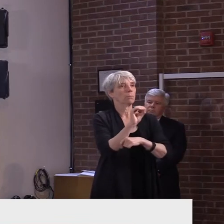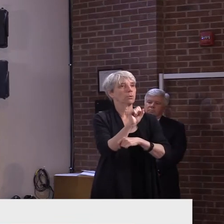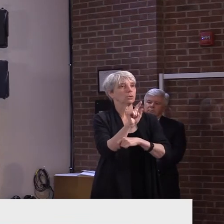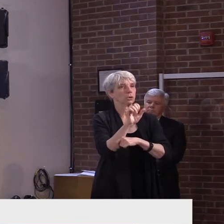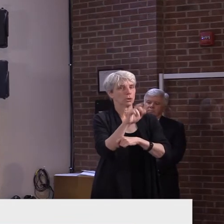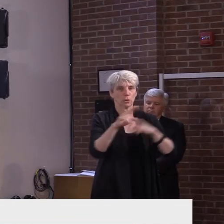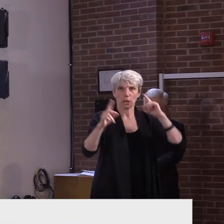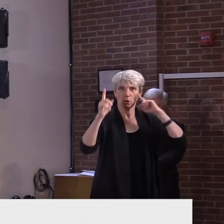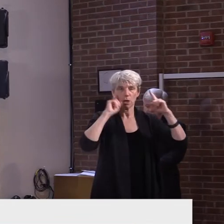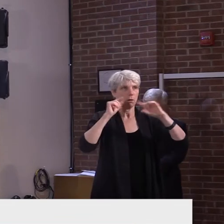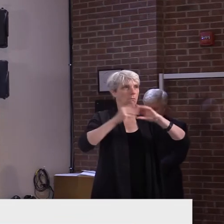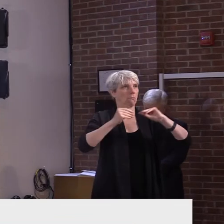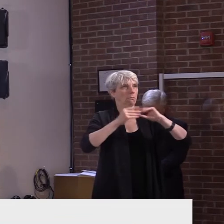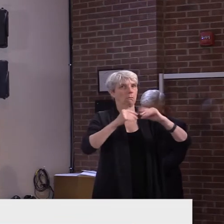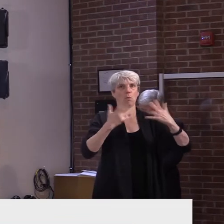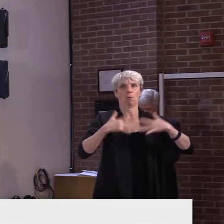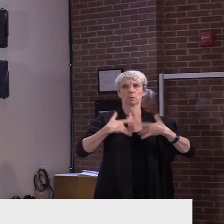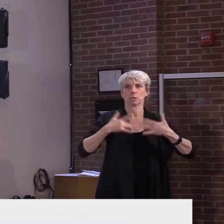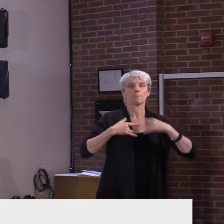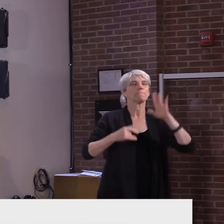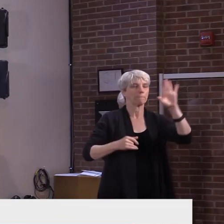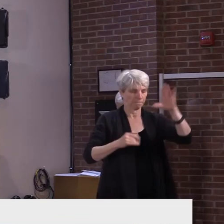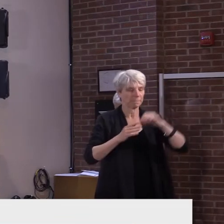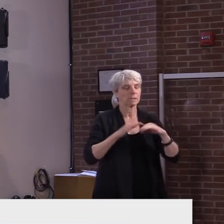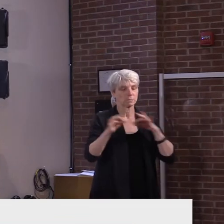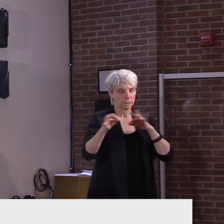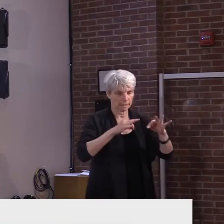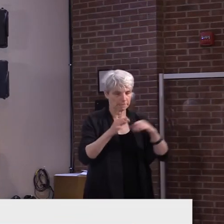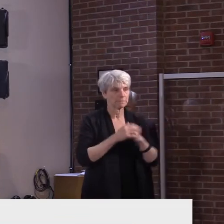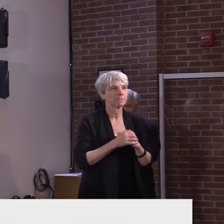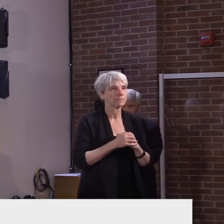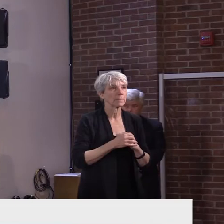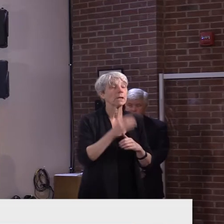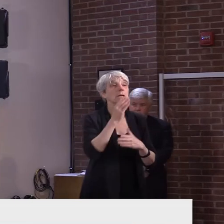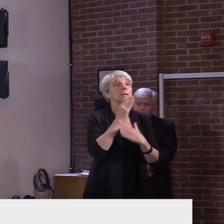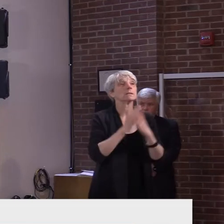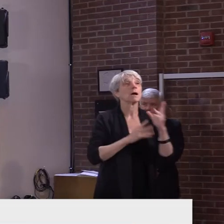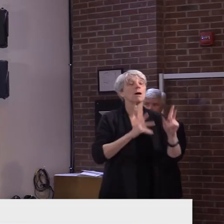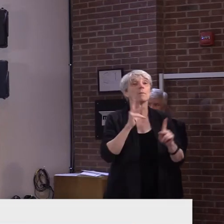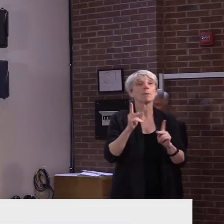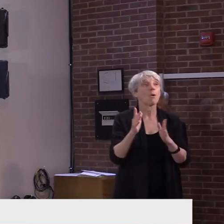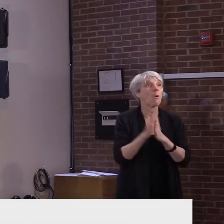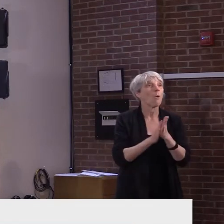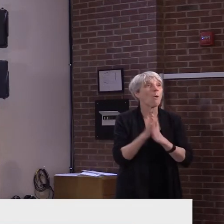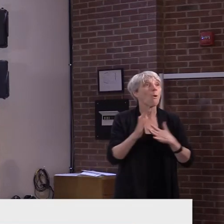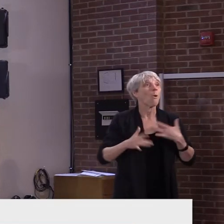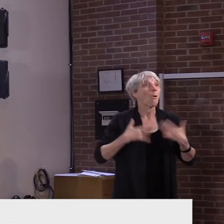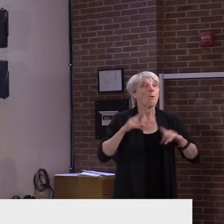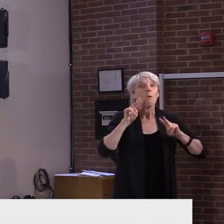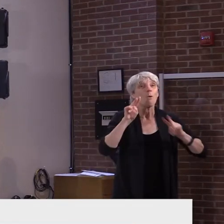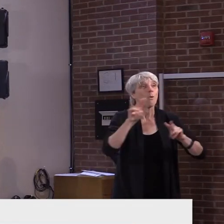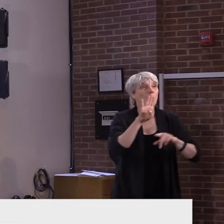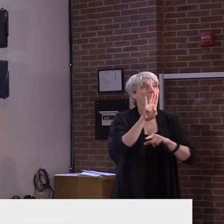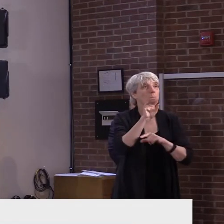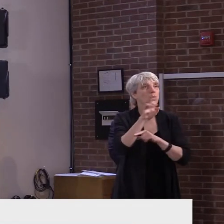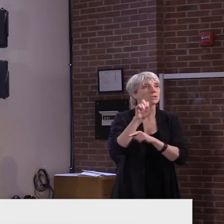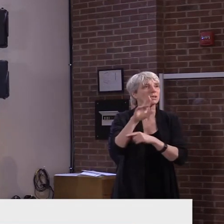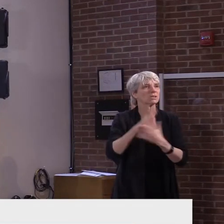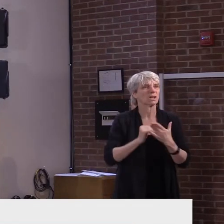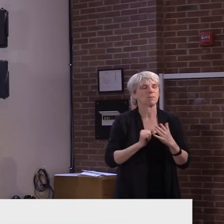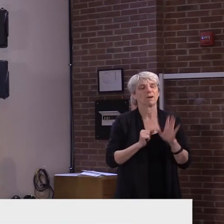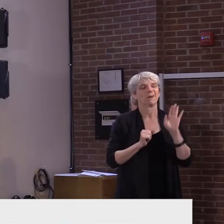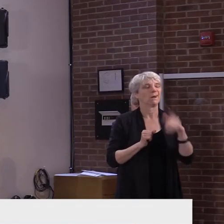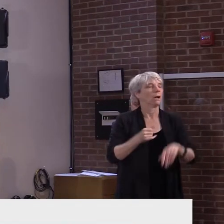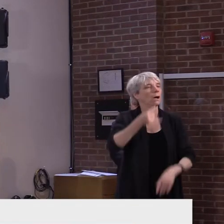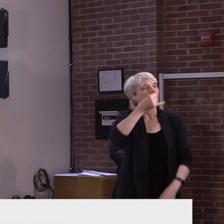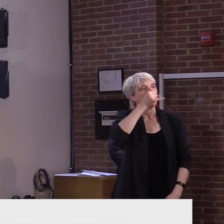talk about them. Some have anticipation about them. Others are a bit skeptical. Is this